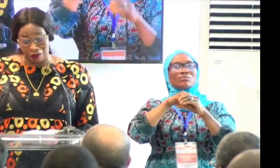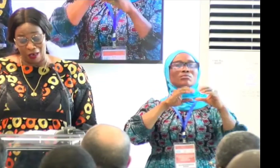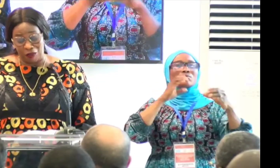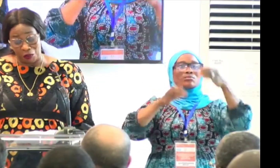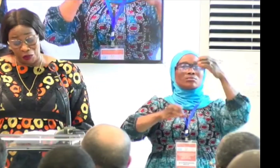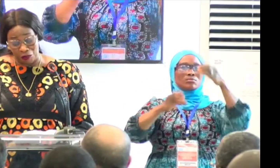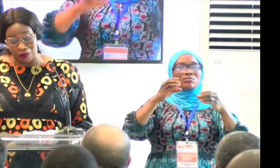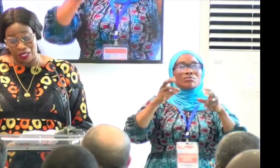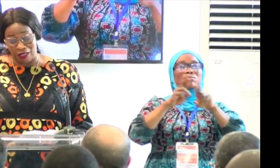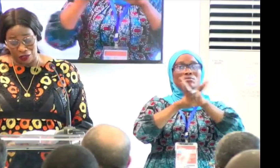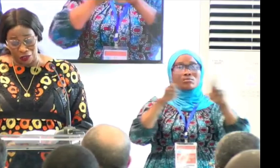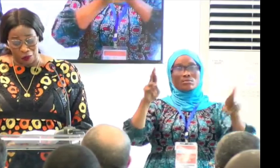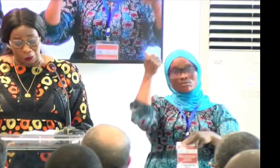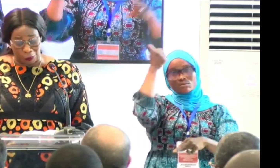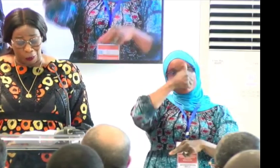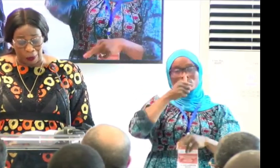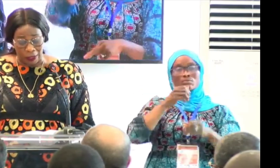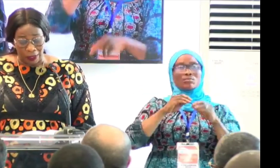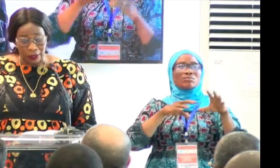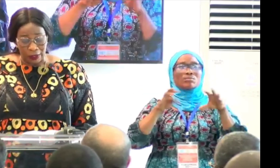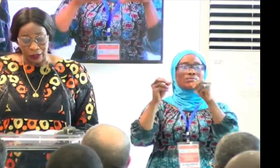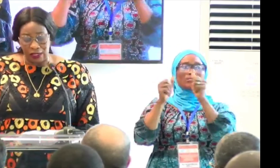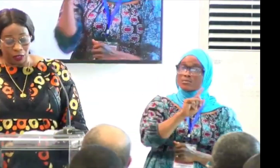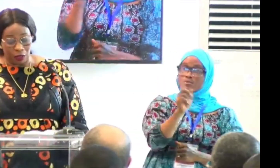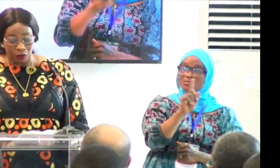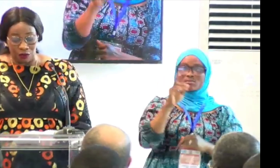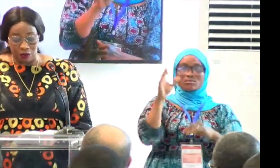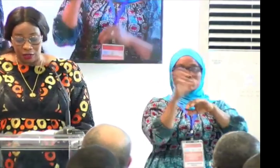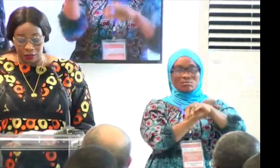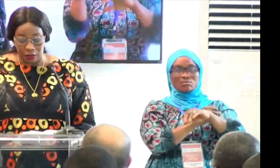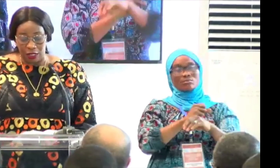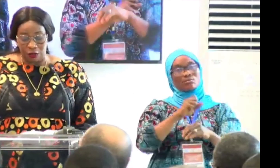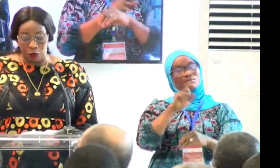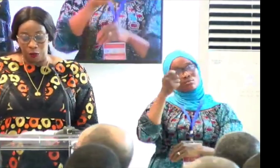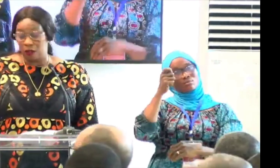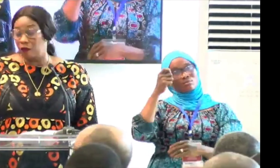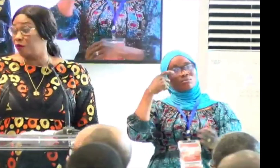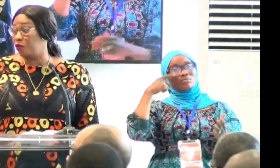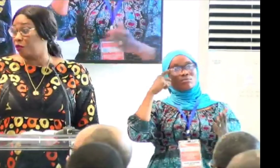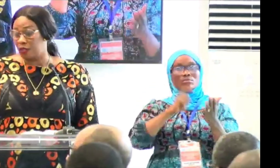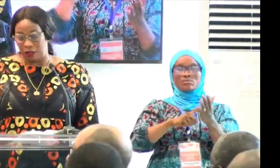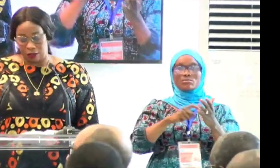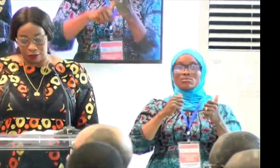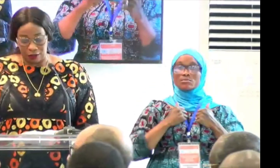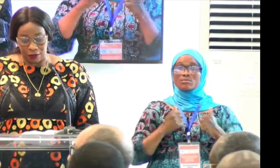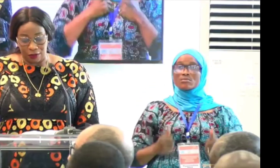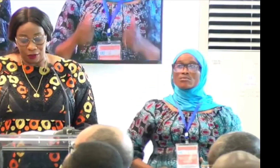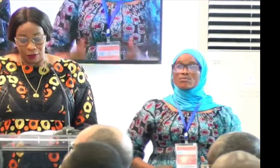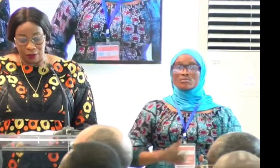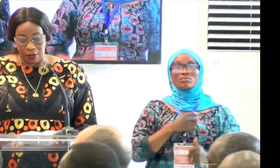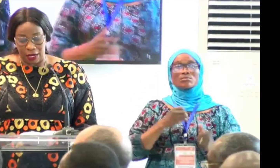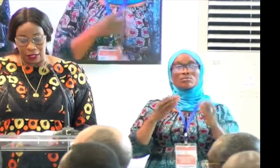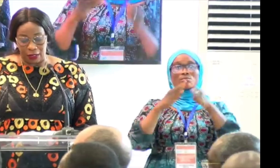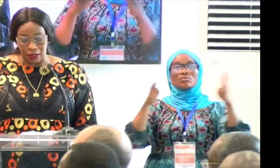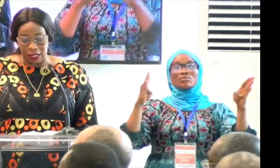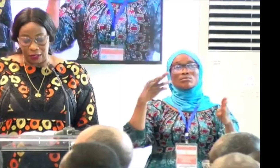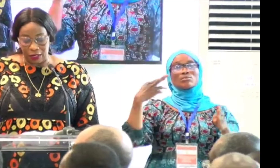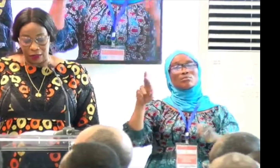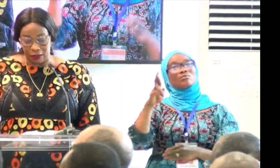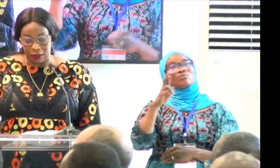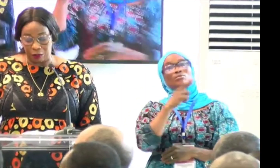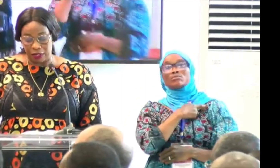Africa have to move to get this done. His keynote address and the opening of the retreat by